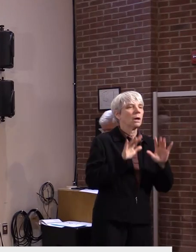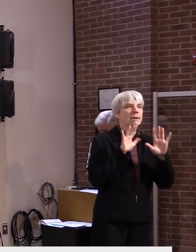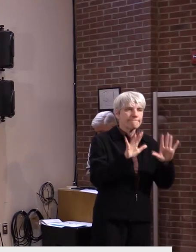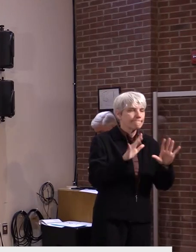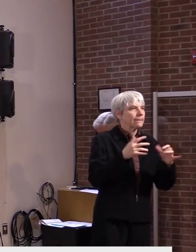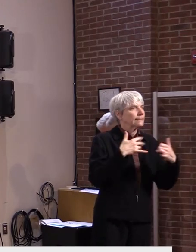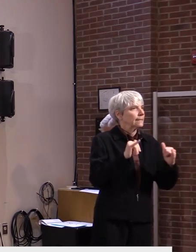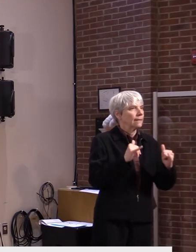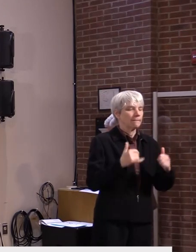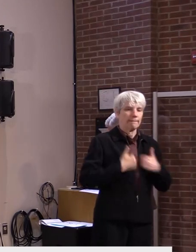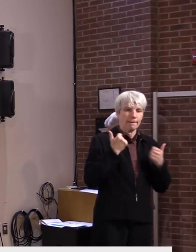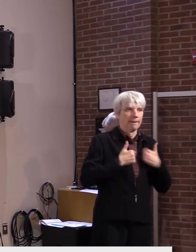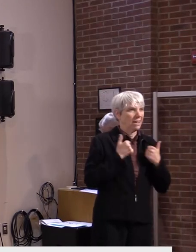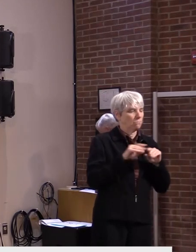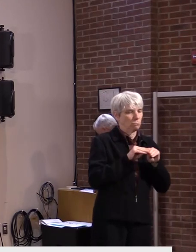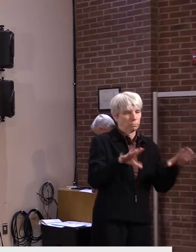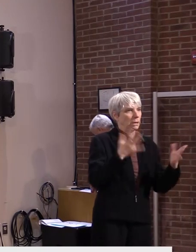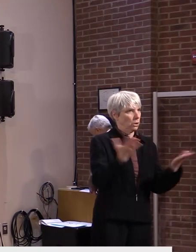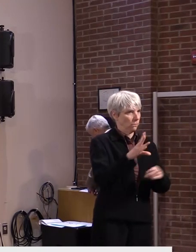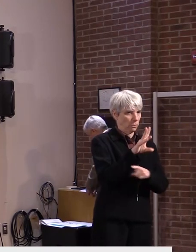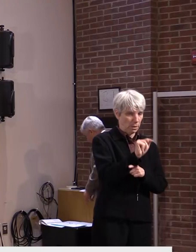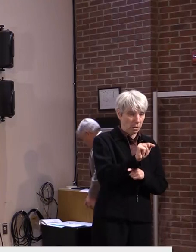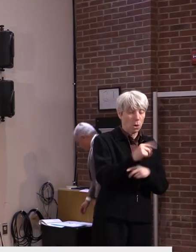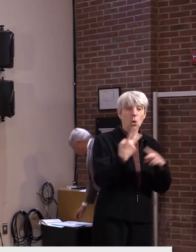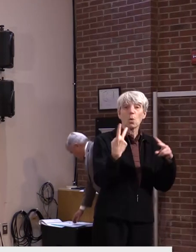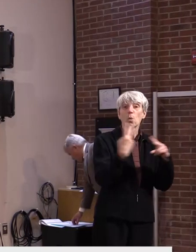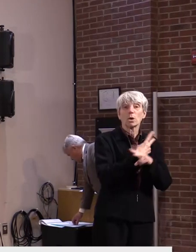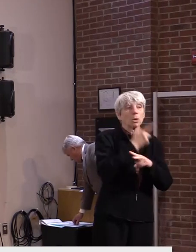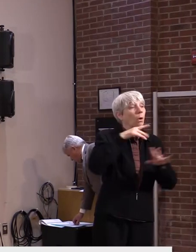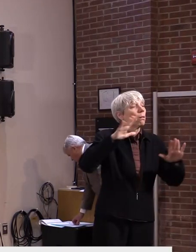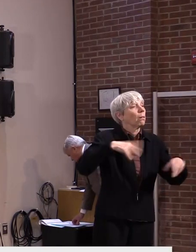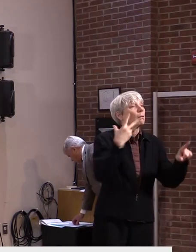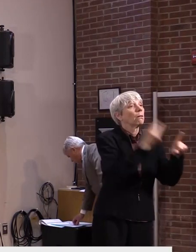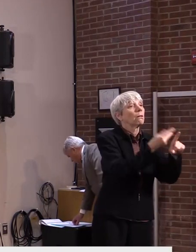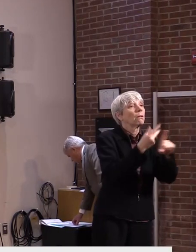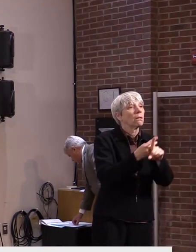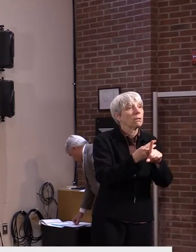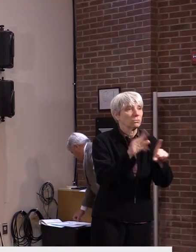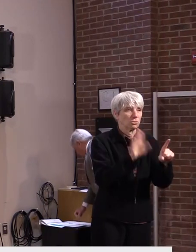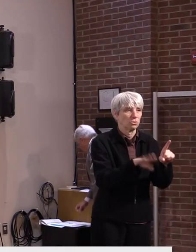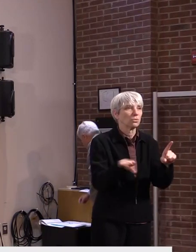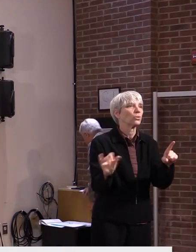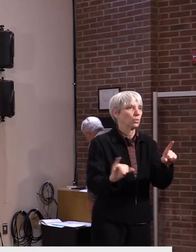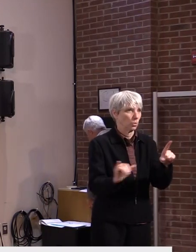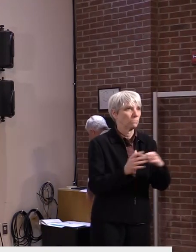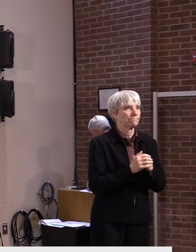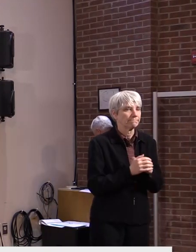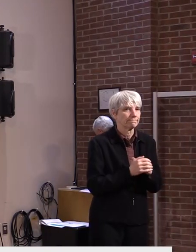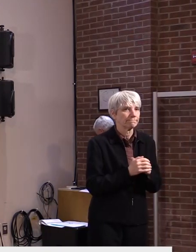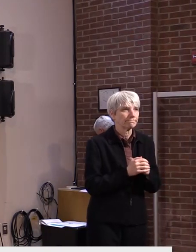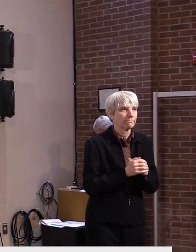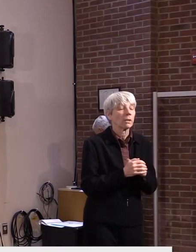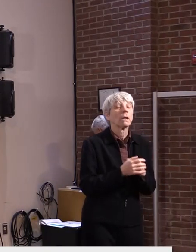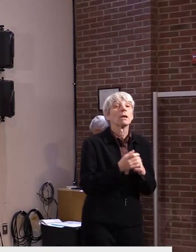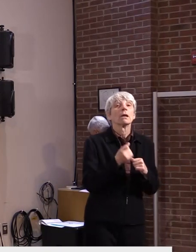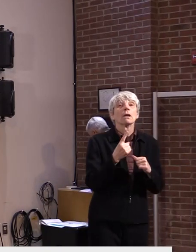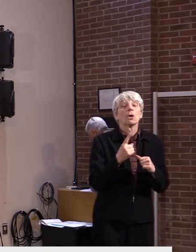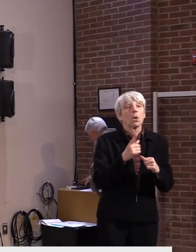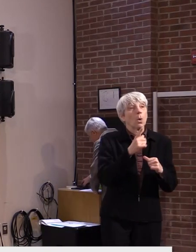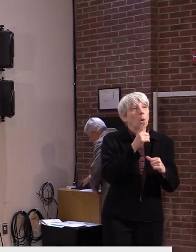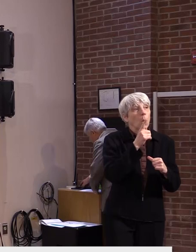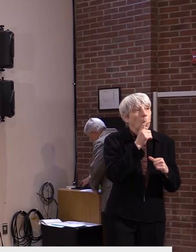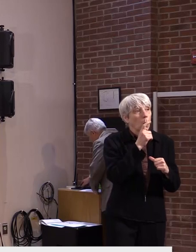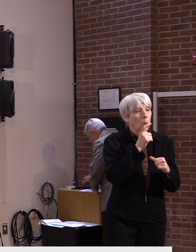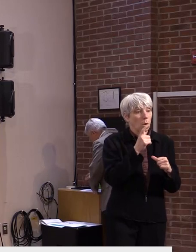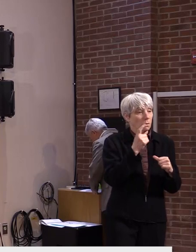communities, especially among people who are not vaccinated, including children. 70 to 75% of